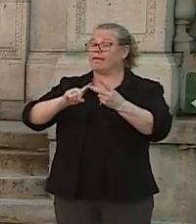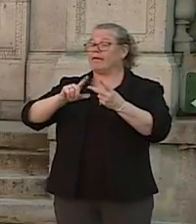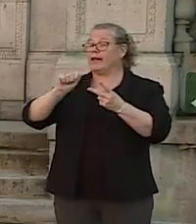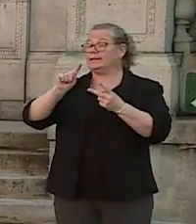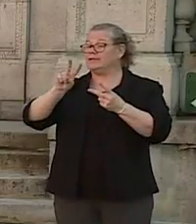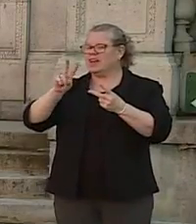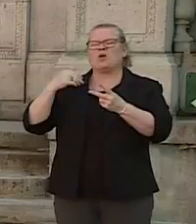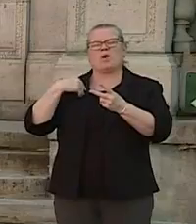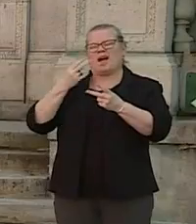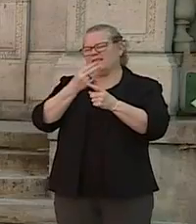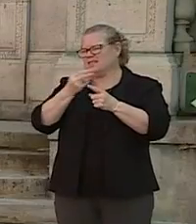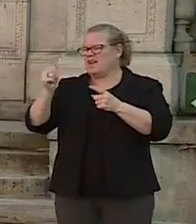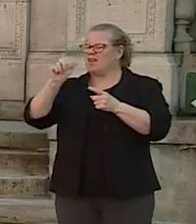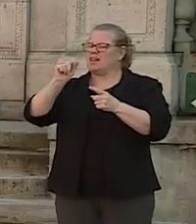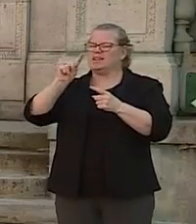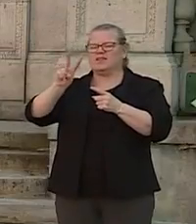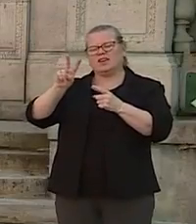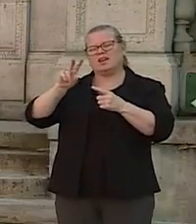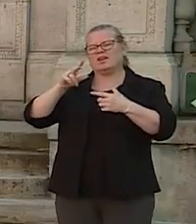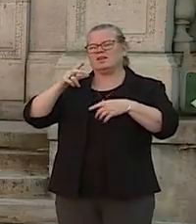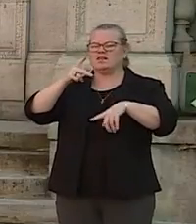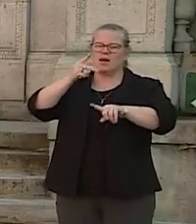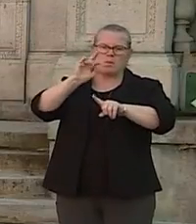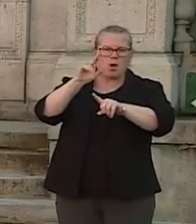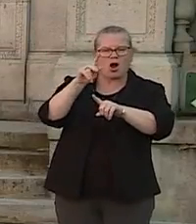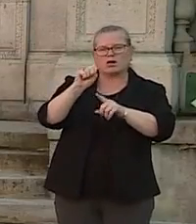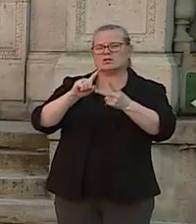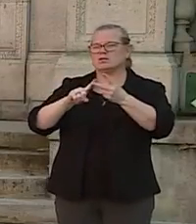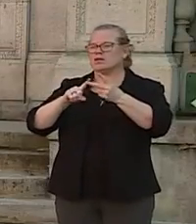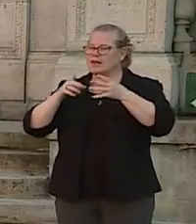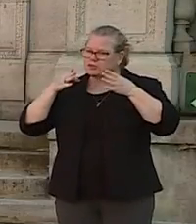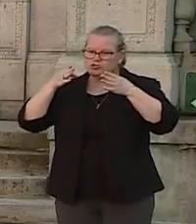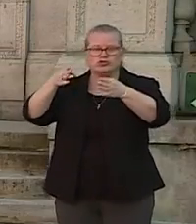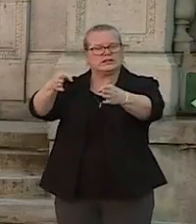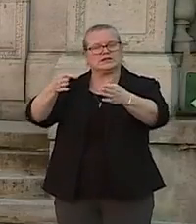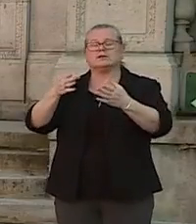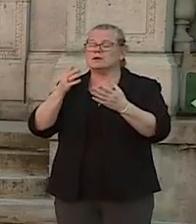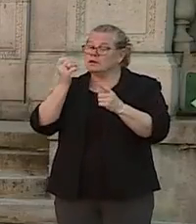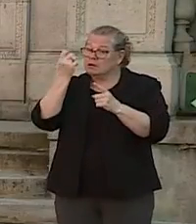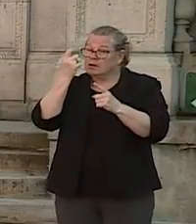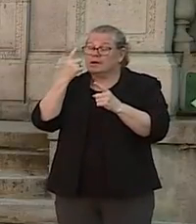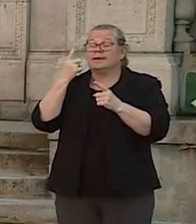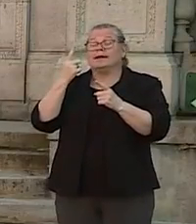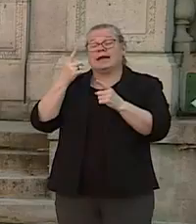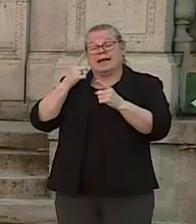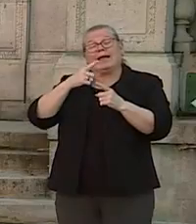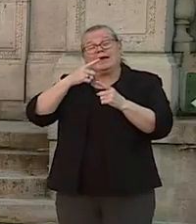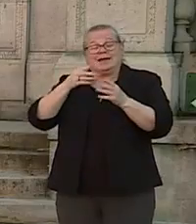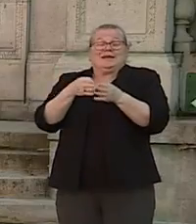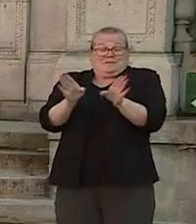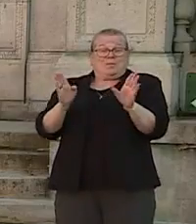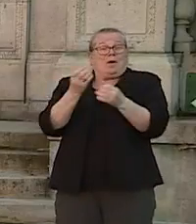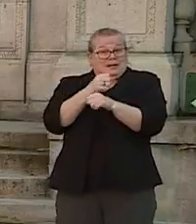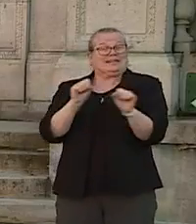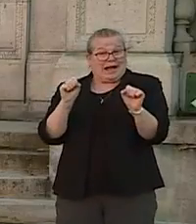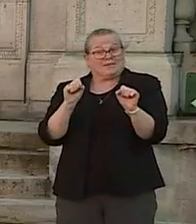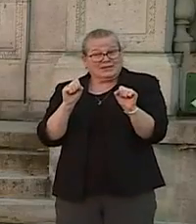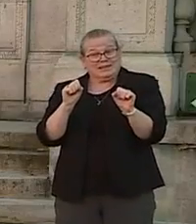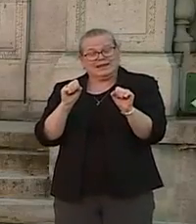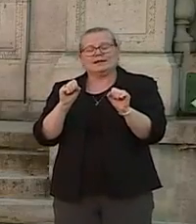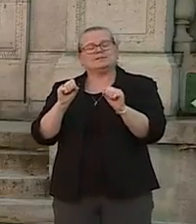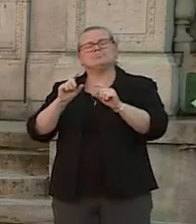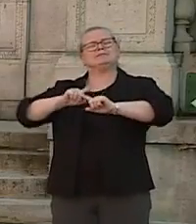ATVs tearing through parks, tearing down streets, popping wheelies. As you know, this is a matter of public safety of a different kind. It's not coronavirus